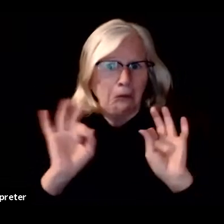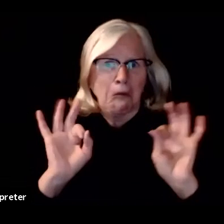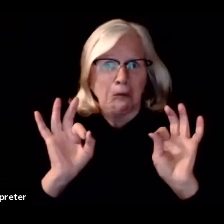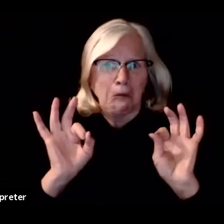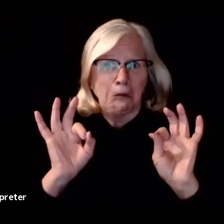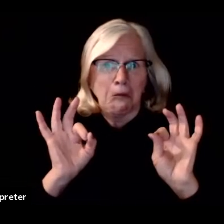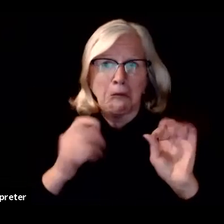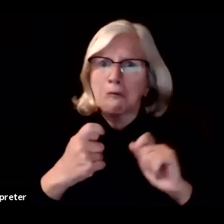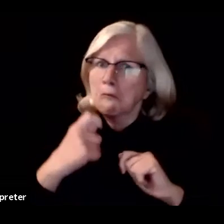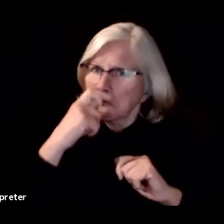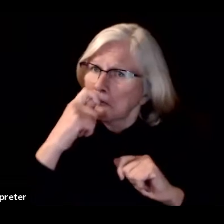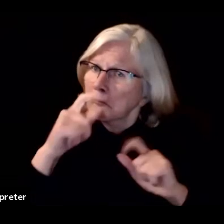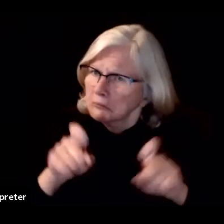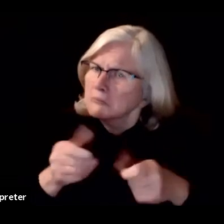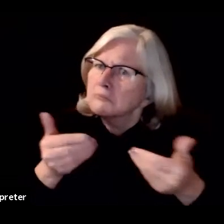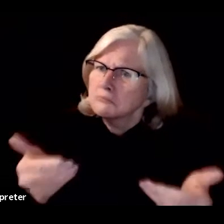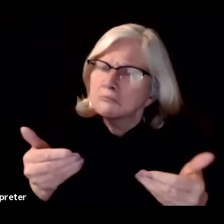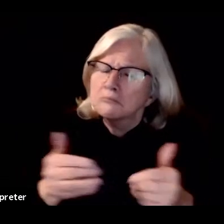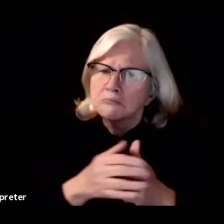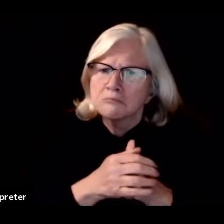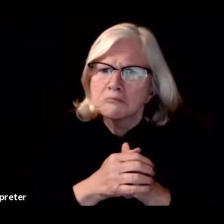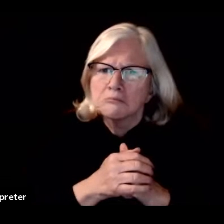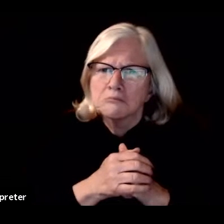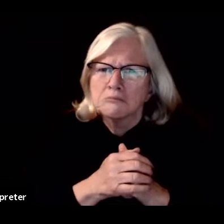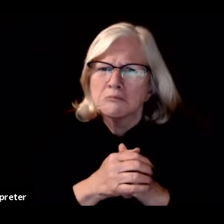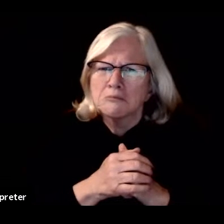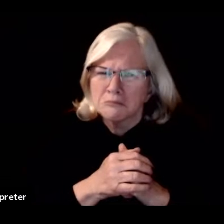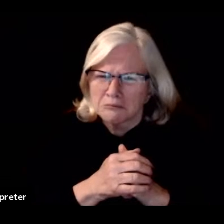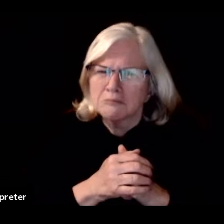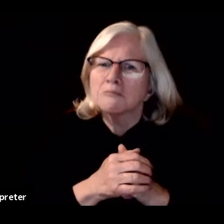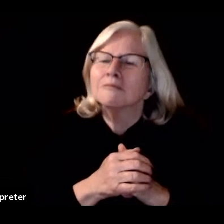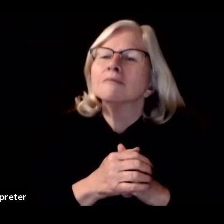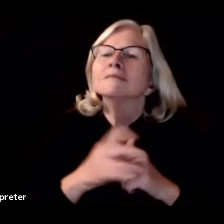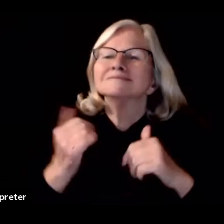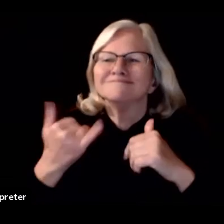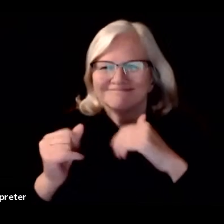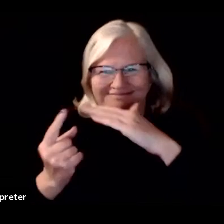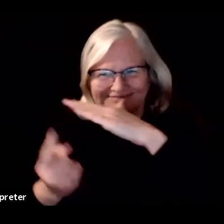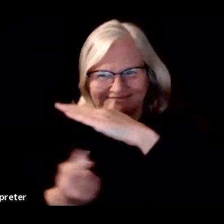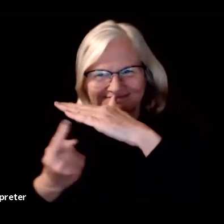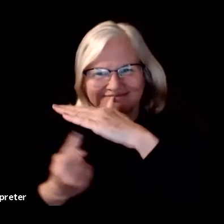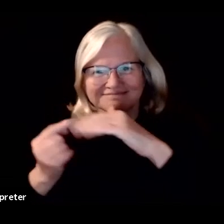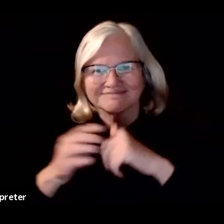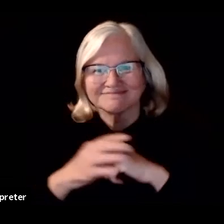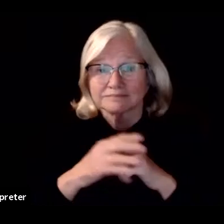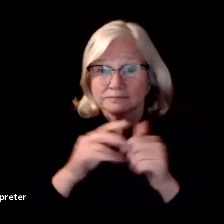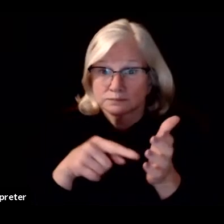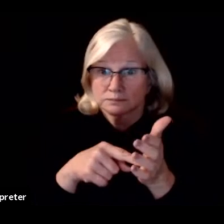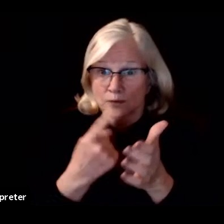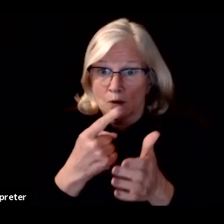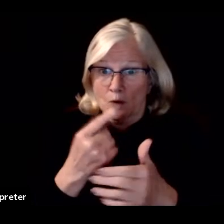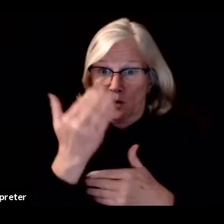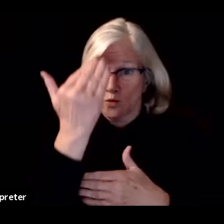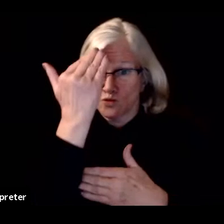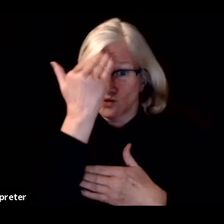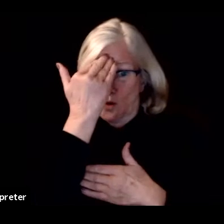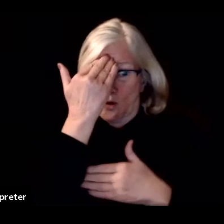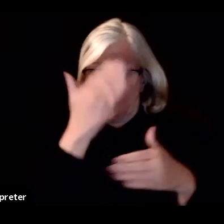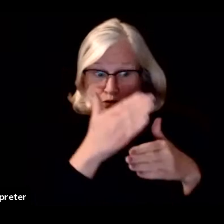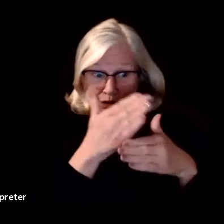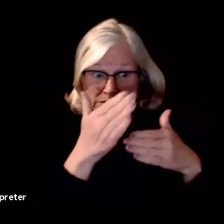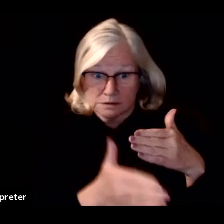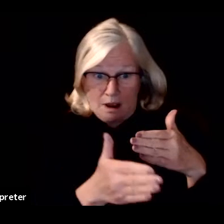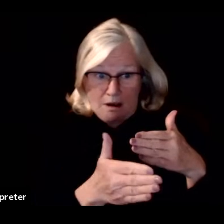positive, we'd ask that you let people that you've been in close contact with know that you are